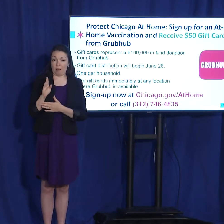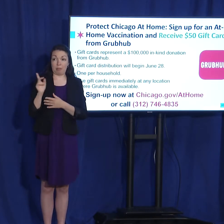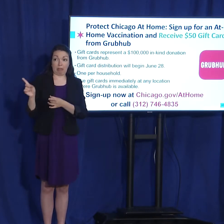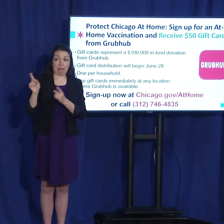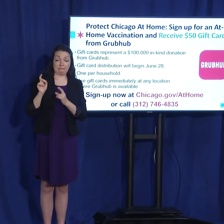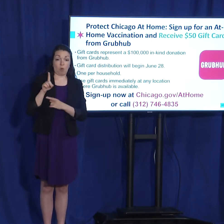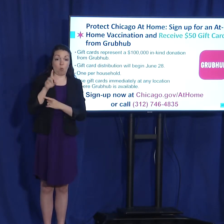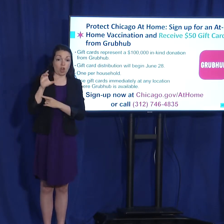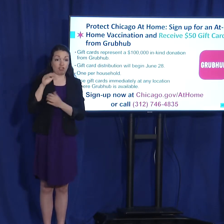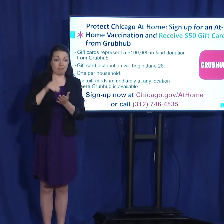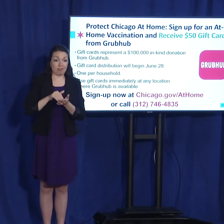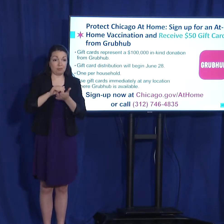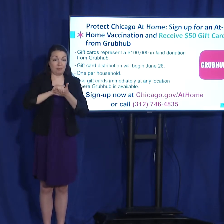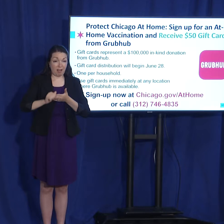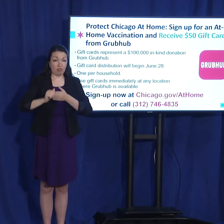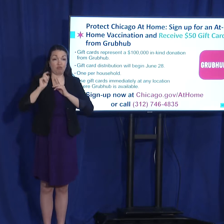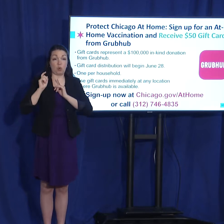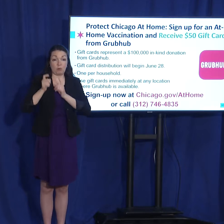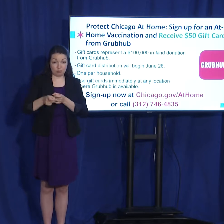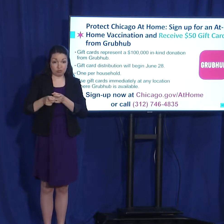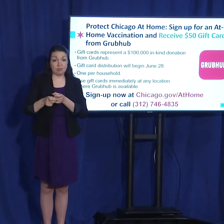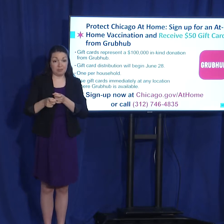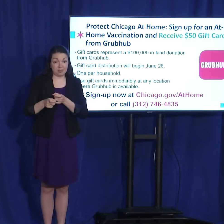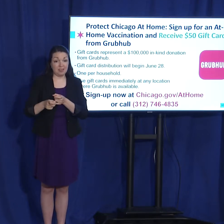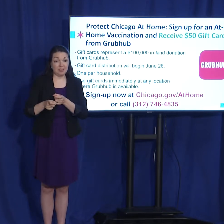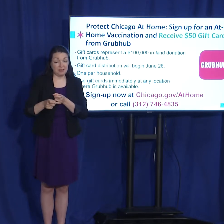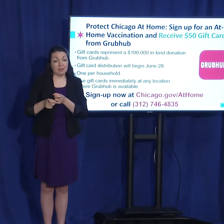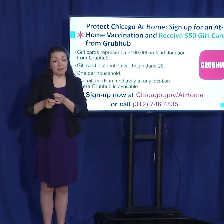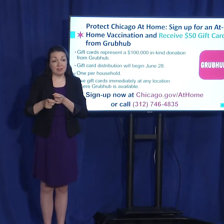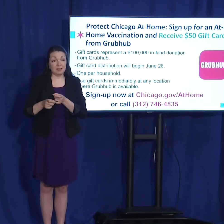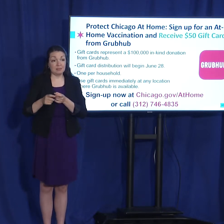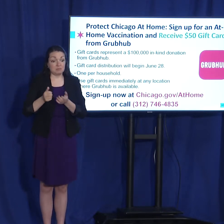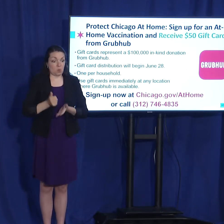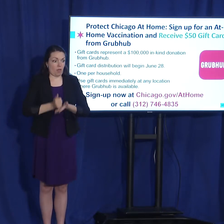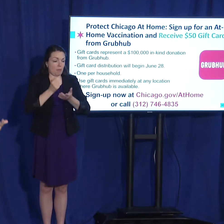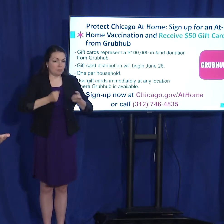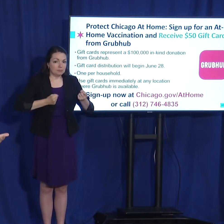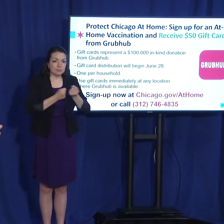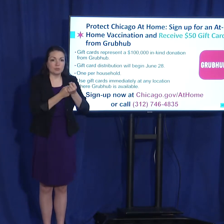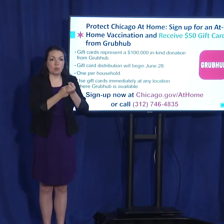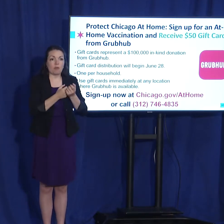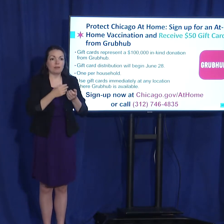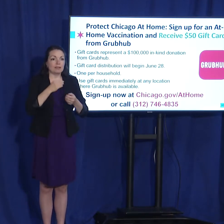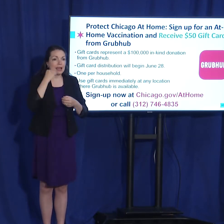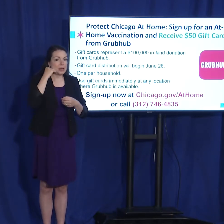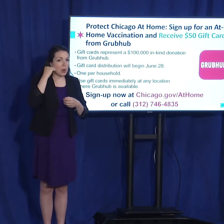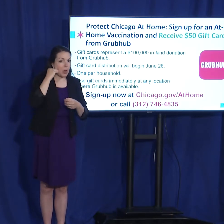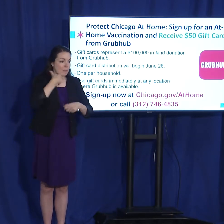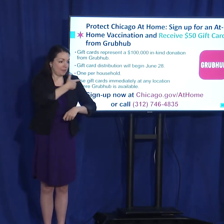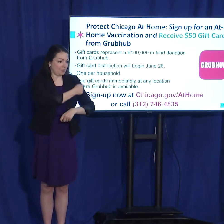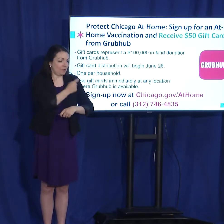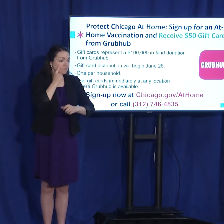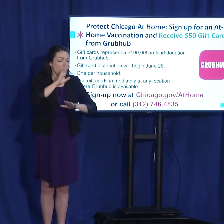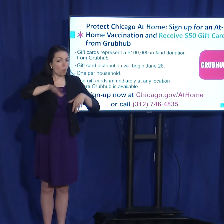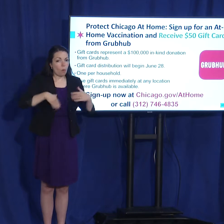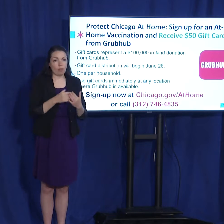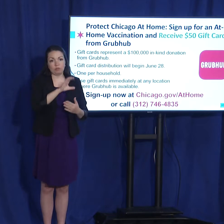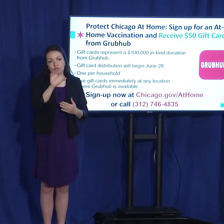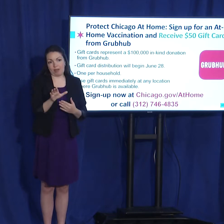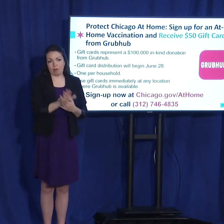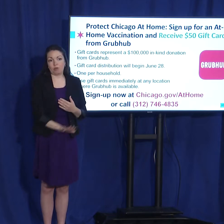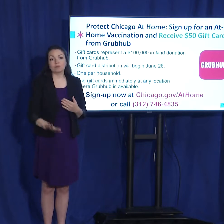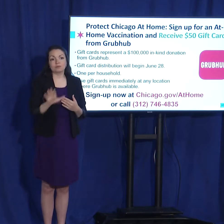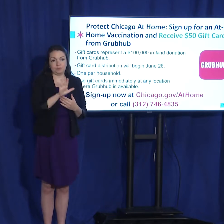$100,000 in-kind donation to help support this launch of the at-home vaccination for all of Chicago.